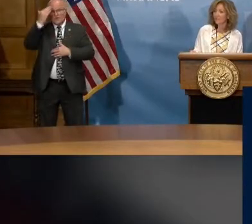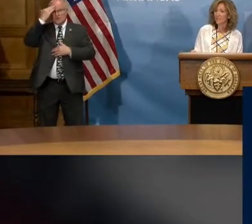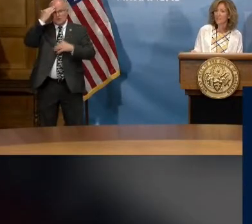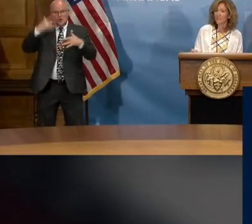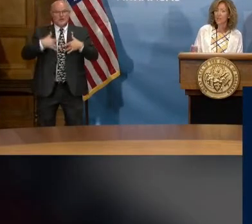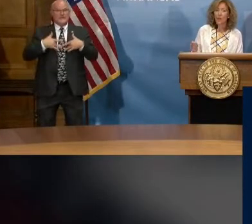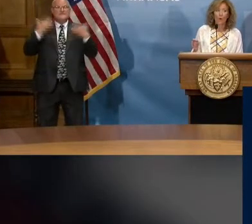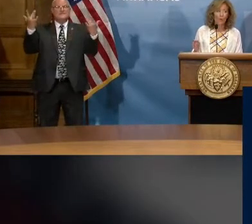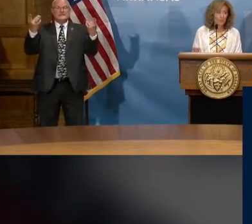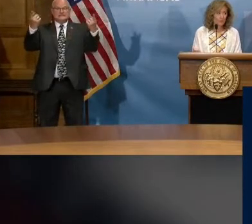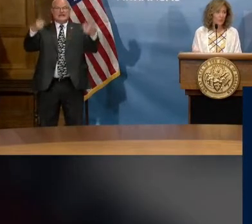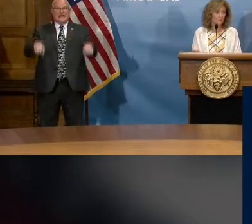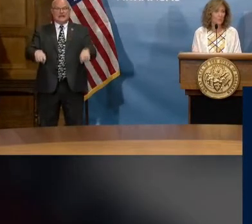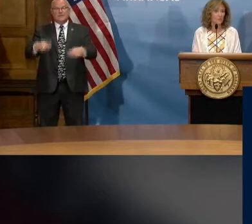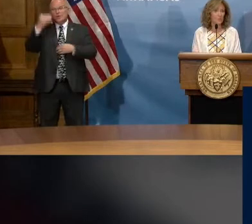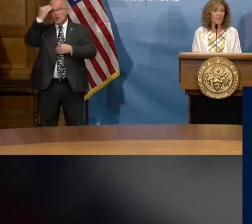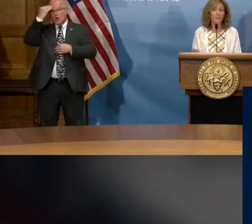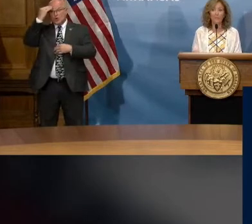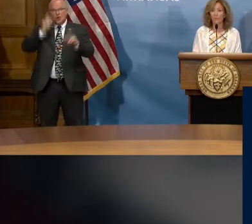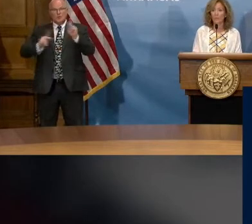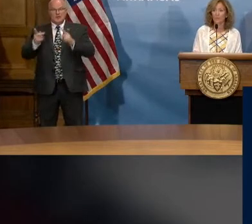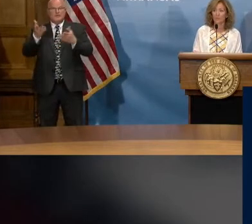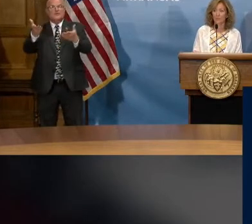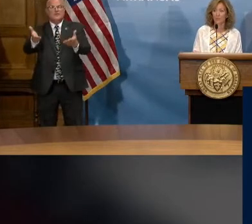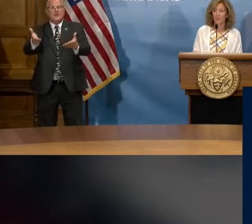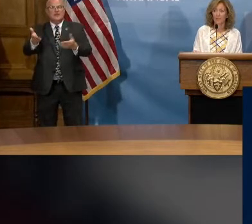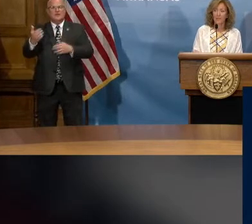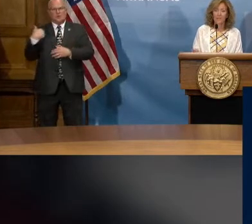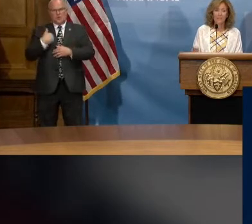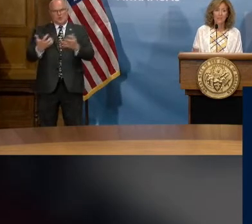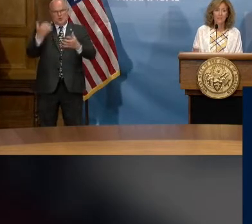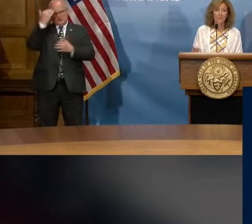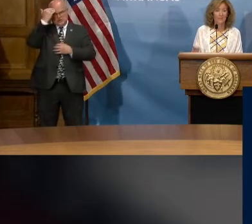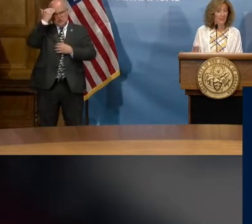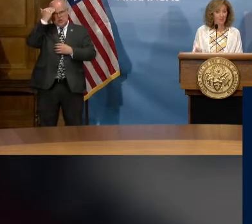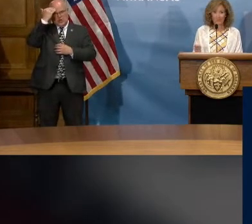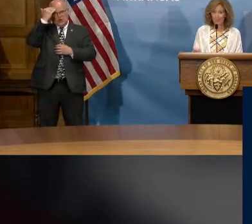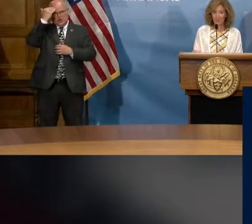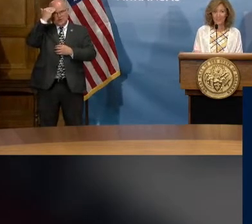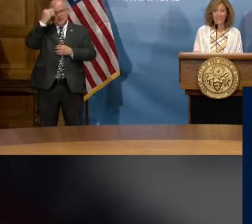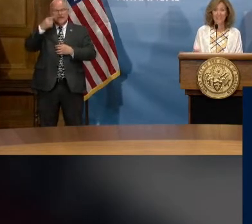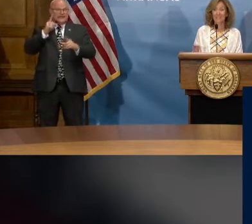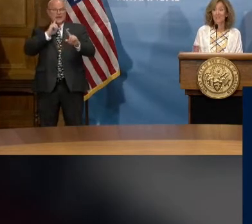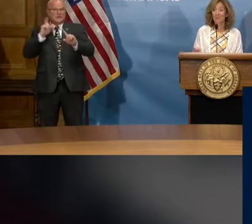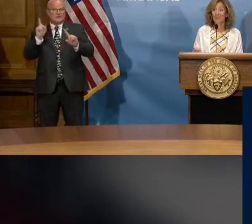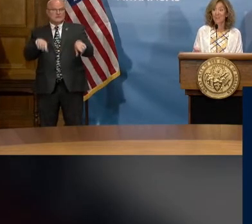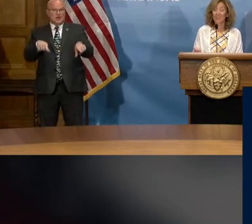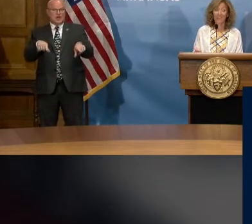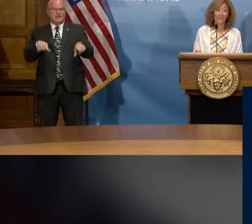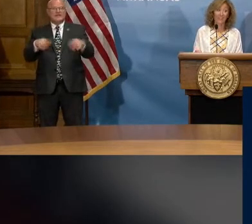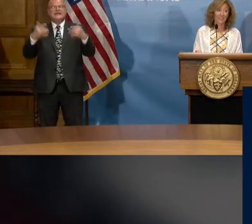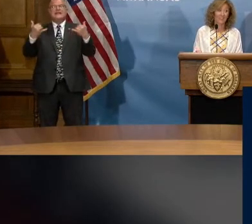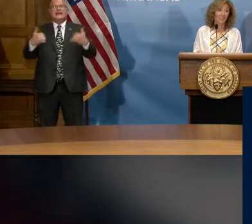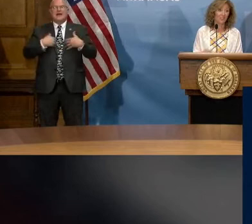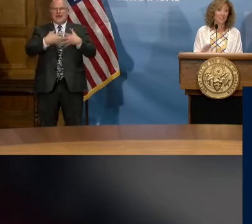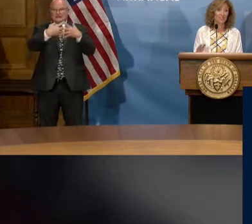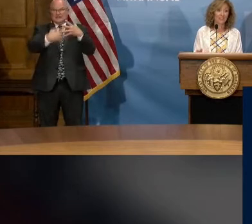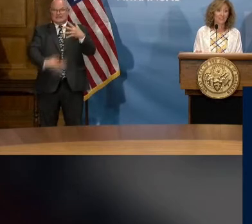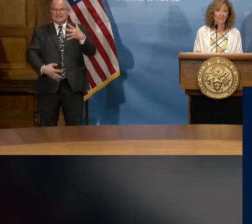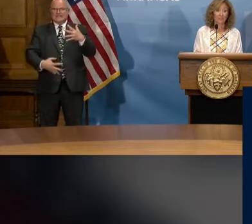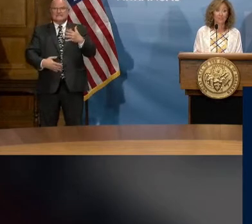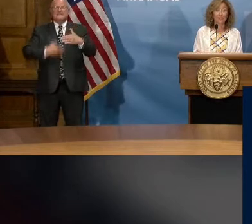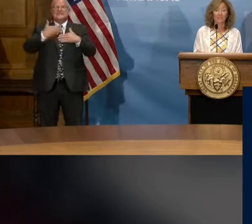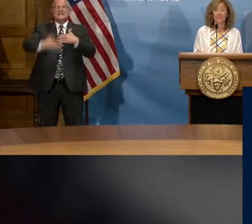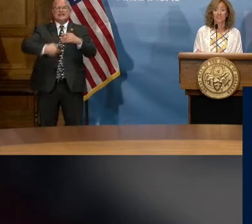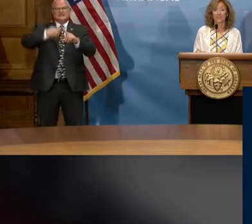it's an event or you know there's going to be people there, we want to know it. So they responded, and we now have a list over the